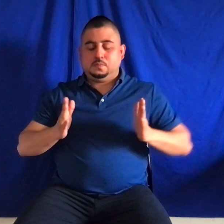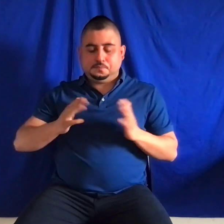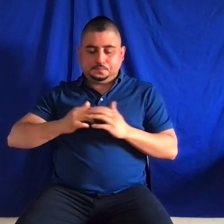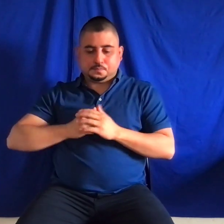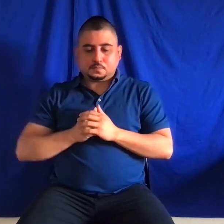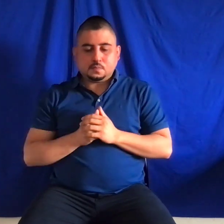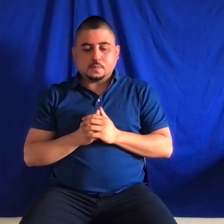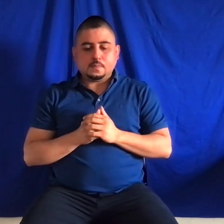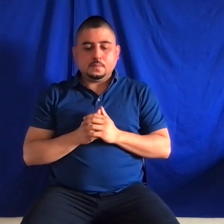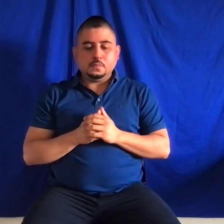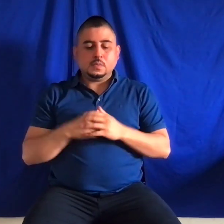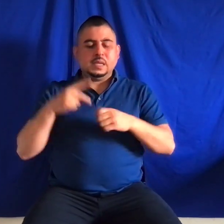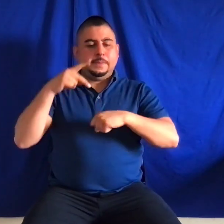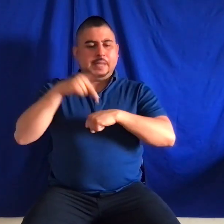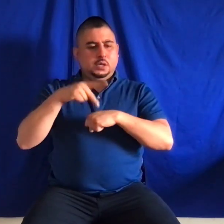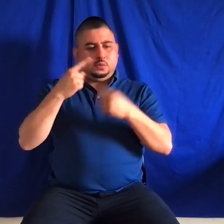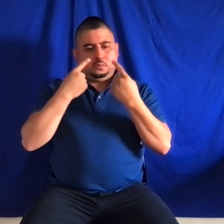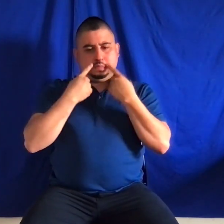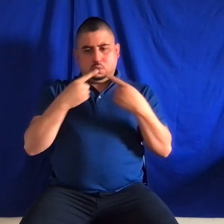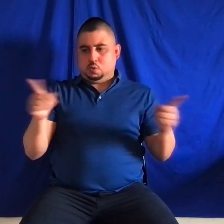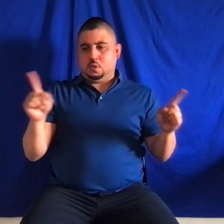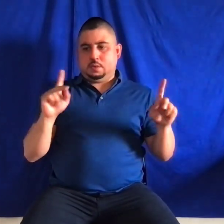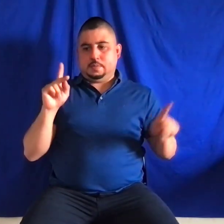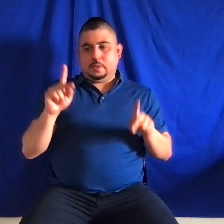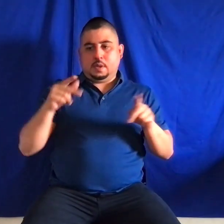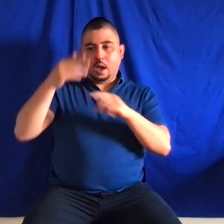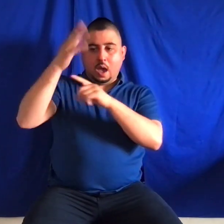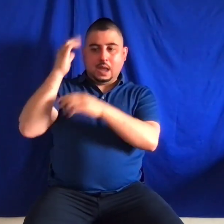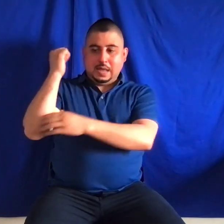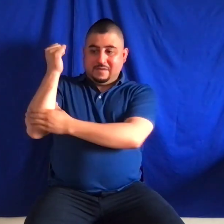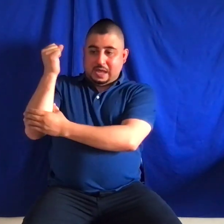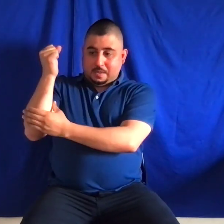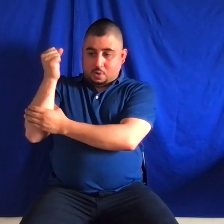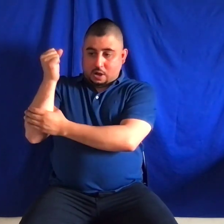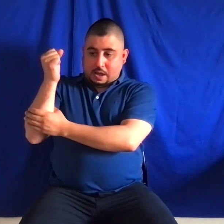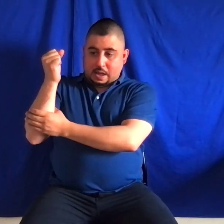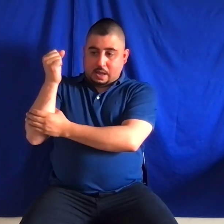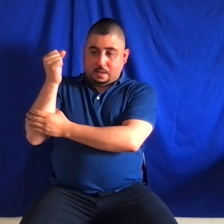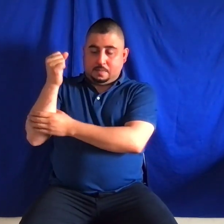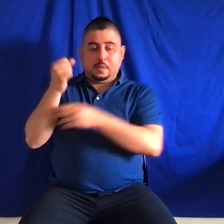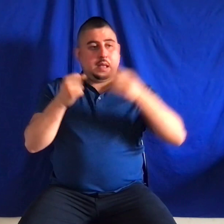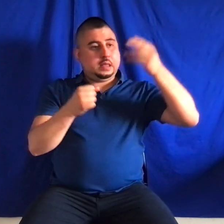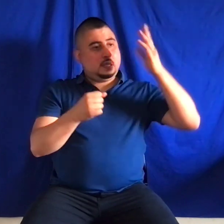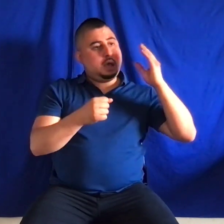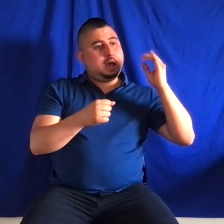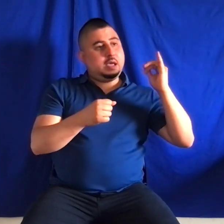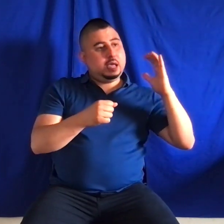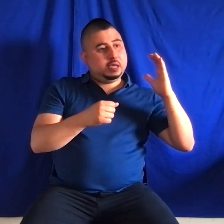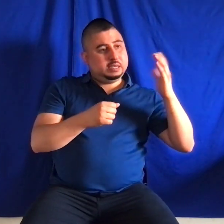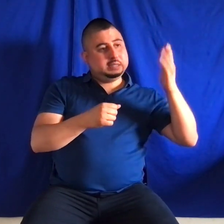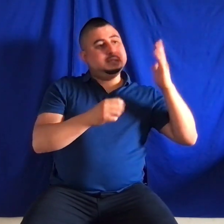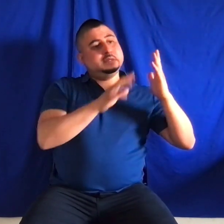Peter said to the people, "The God of Abraham, the God of Isaac, and the God of